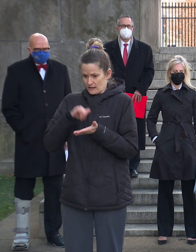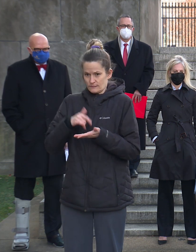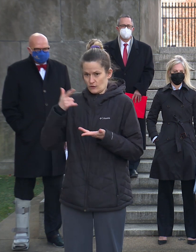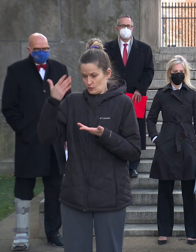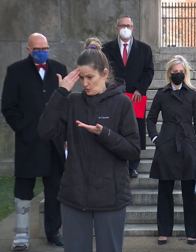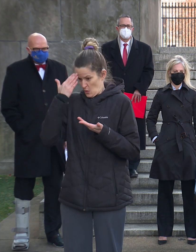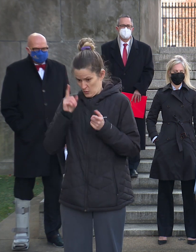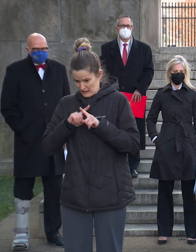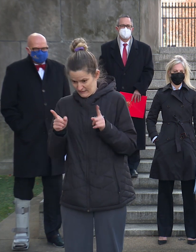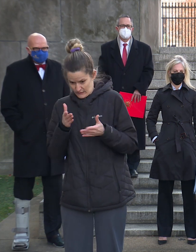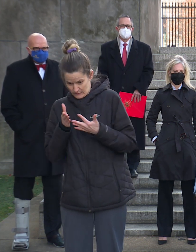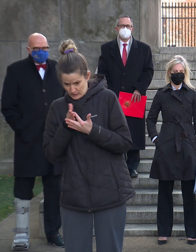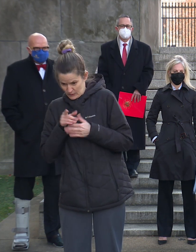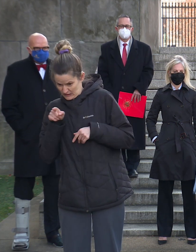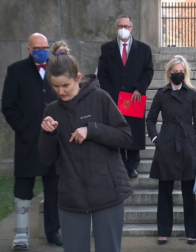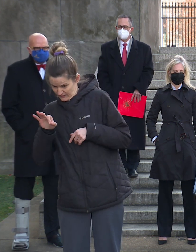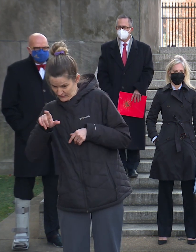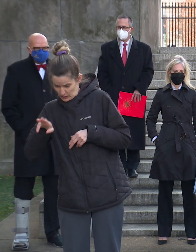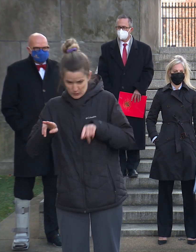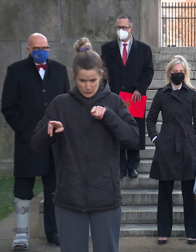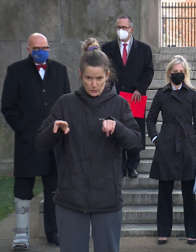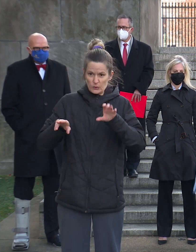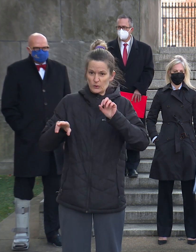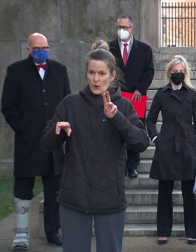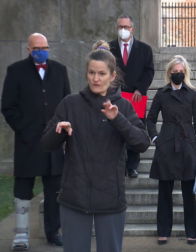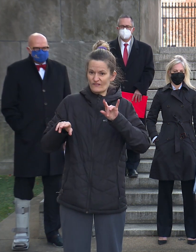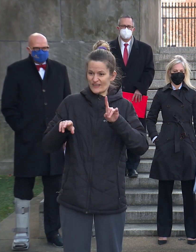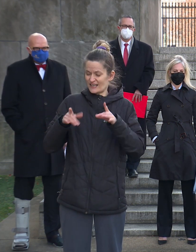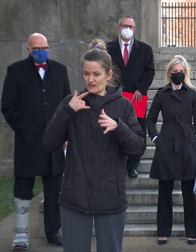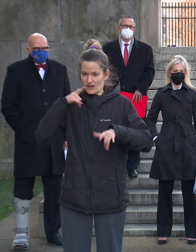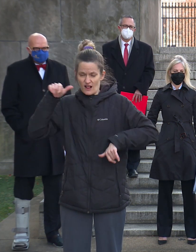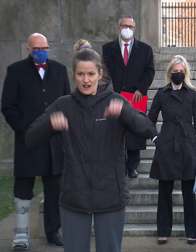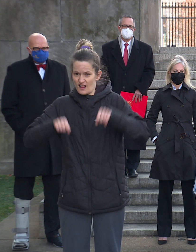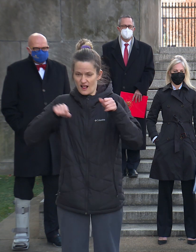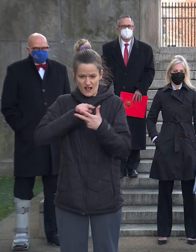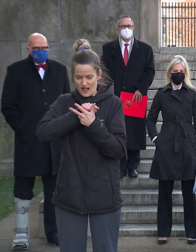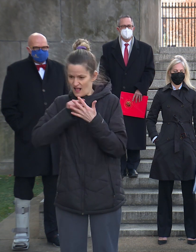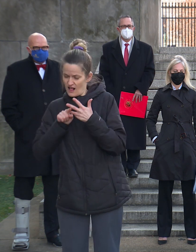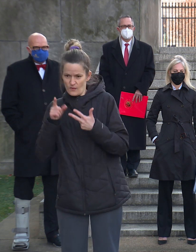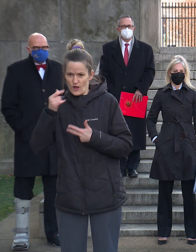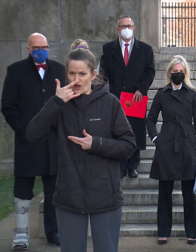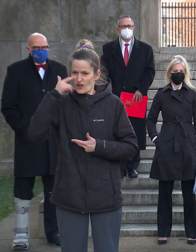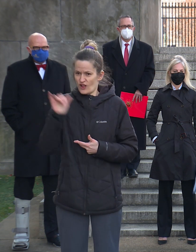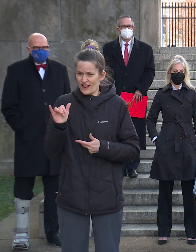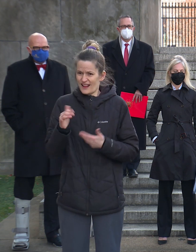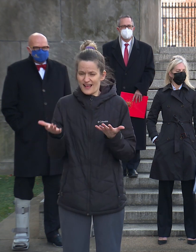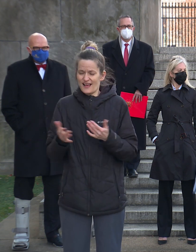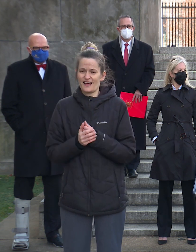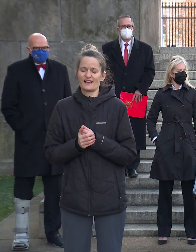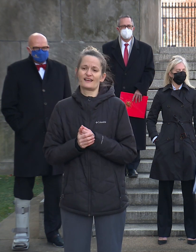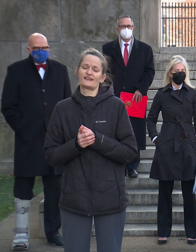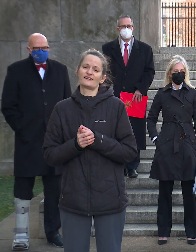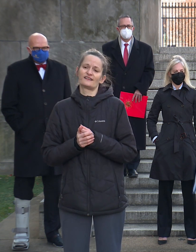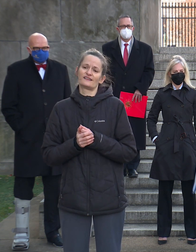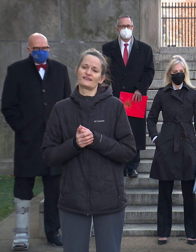of the symptoms overlap. We recommend getting tested to know for sure. With holidays just around the corner and cases increasing, we must